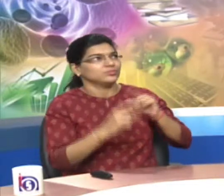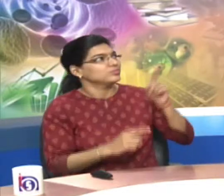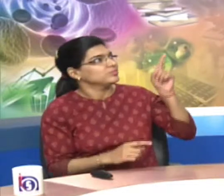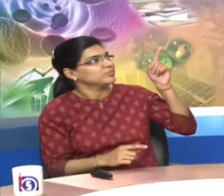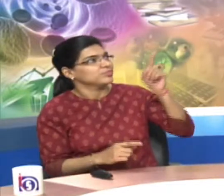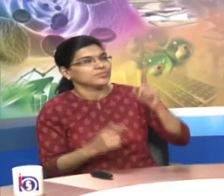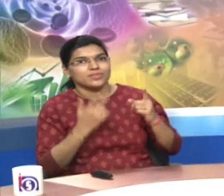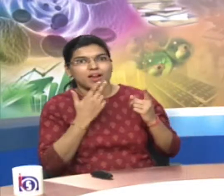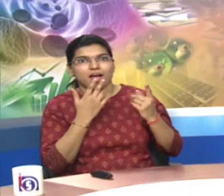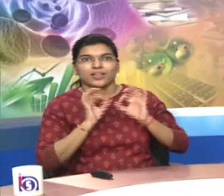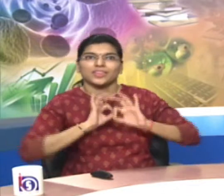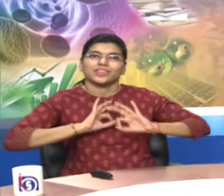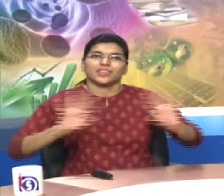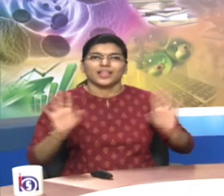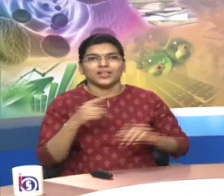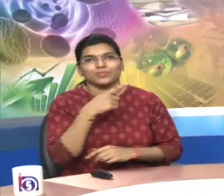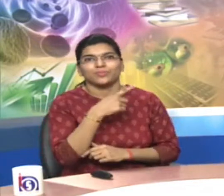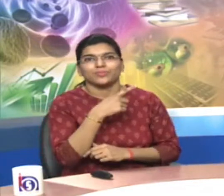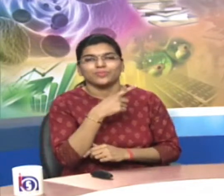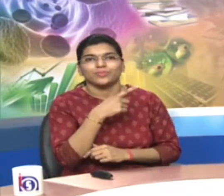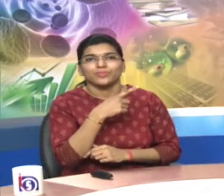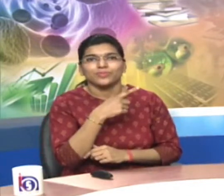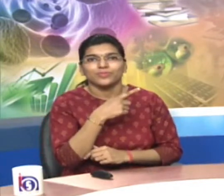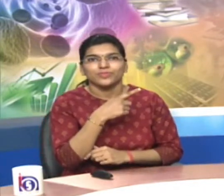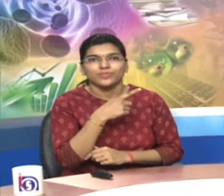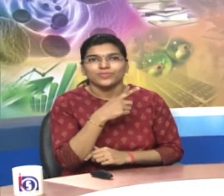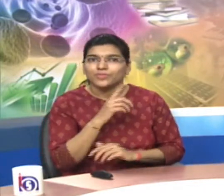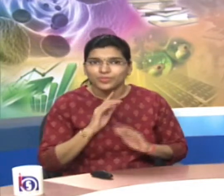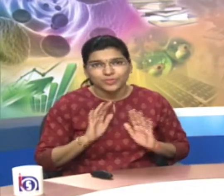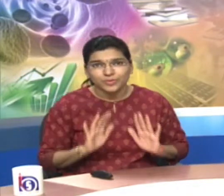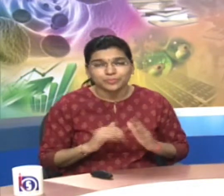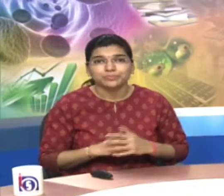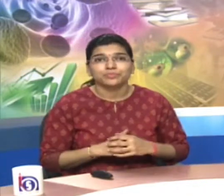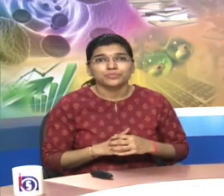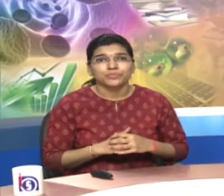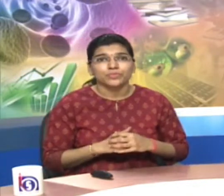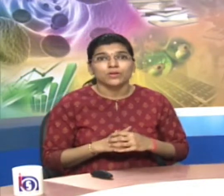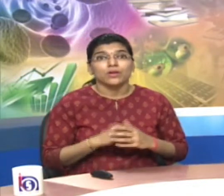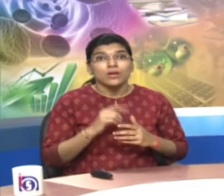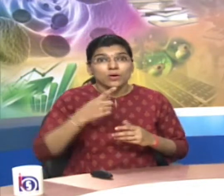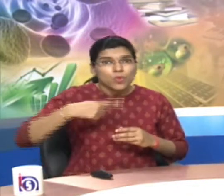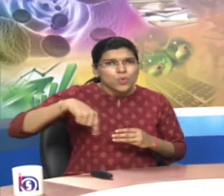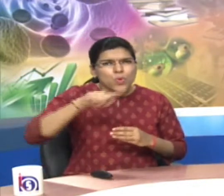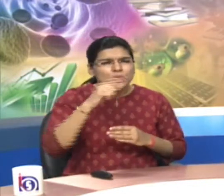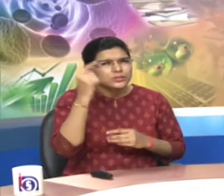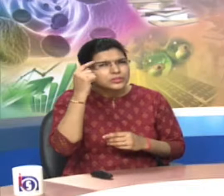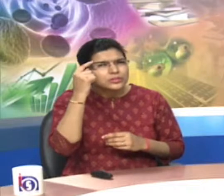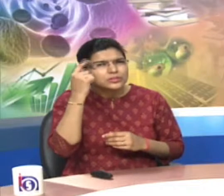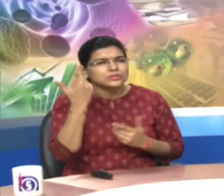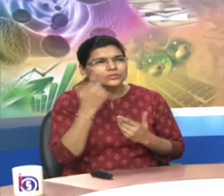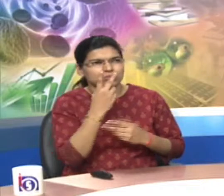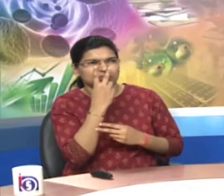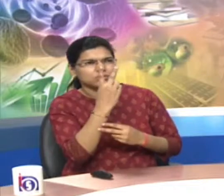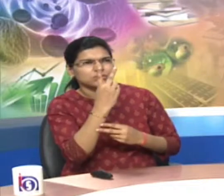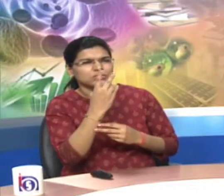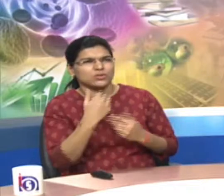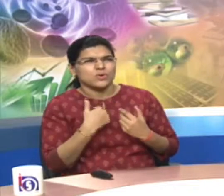you can see this picture. See, the screen is now done. We have put the